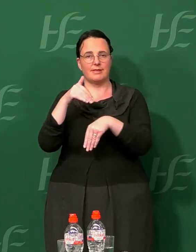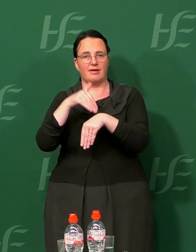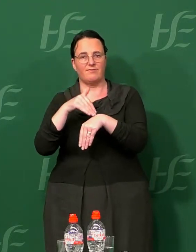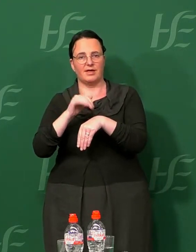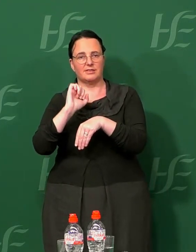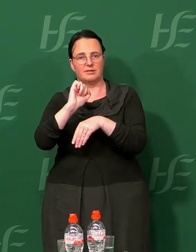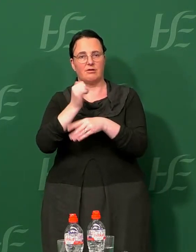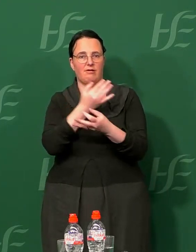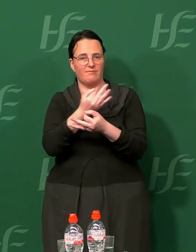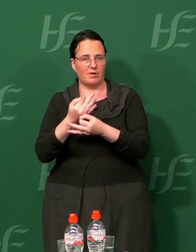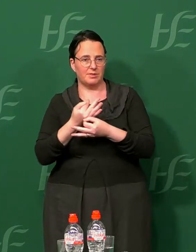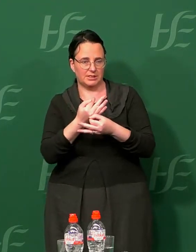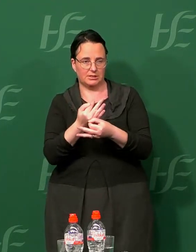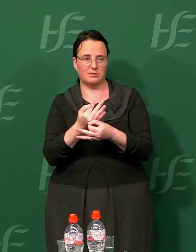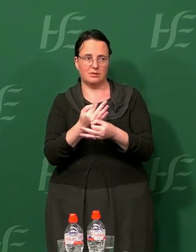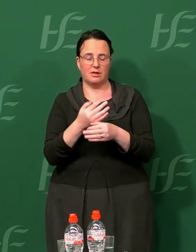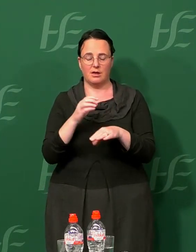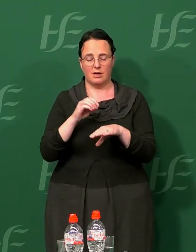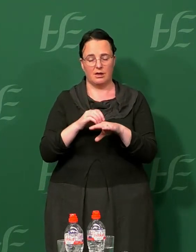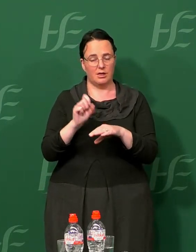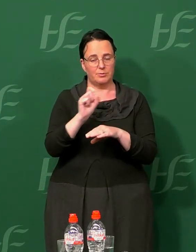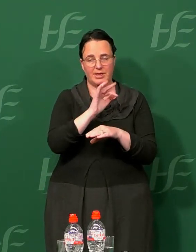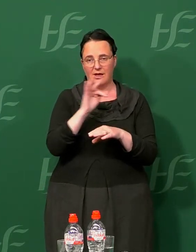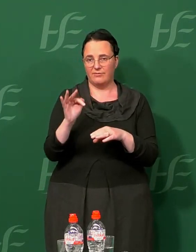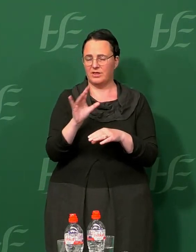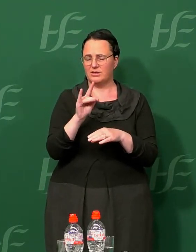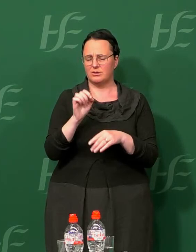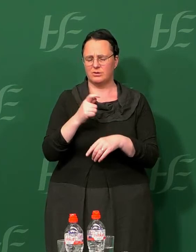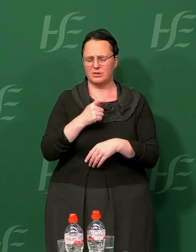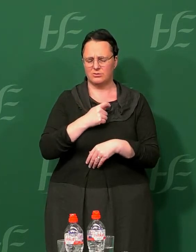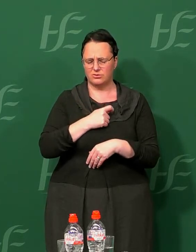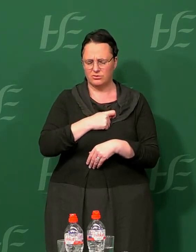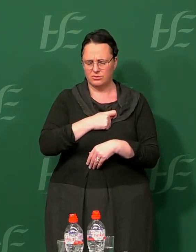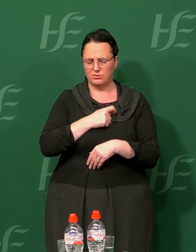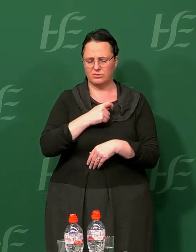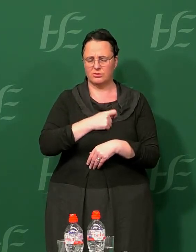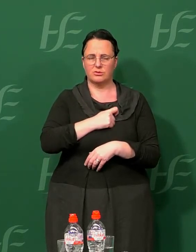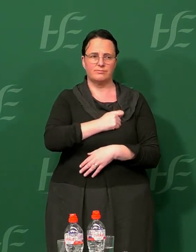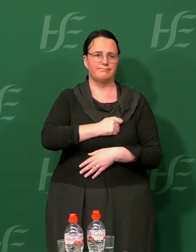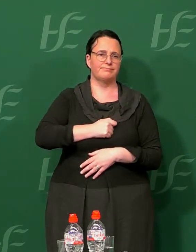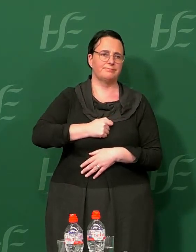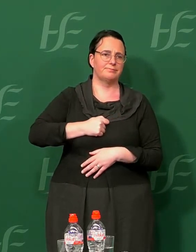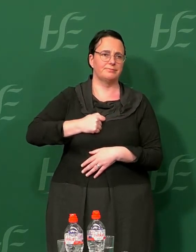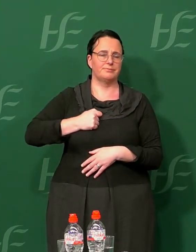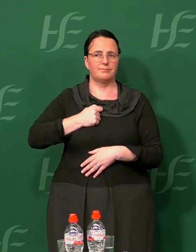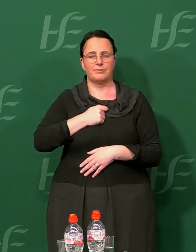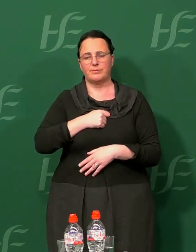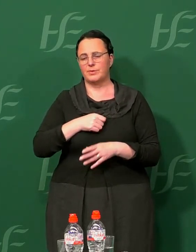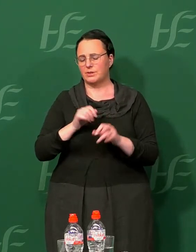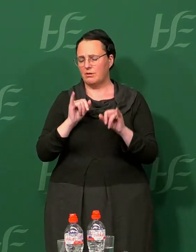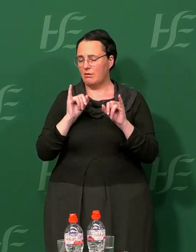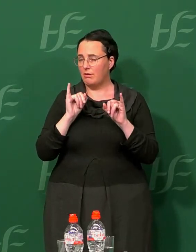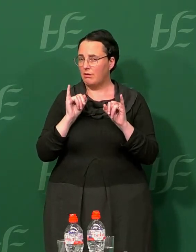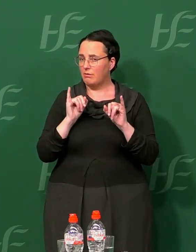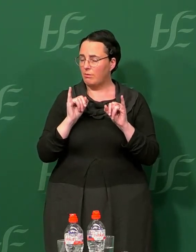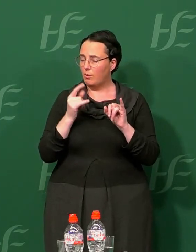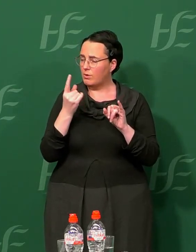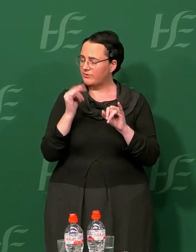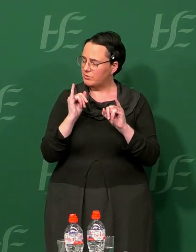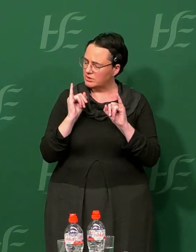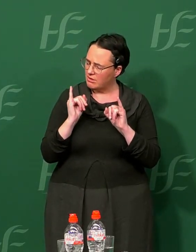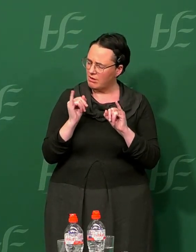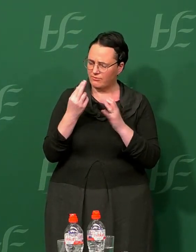families. And I, on behalf of the HSA, are truly sorry. This is one of the most gruesome reports I've ever